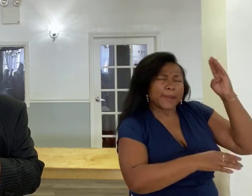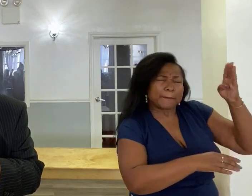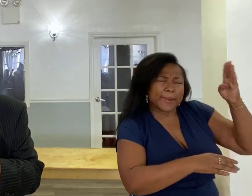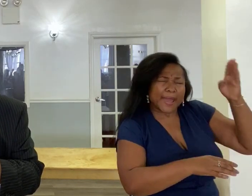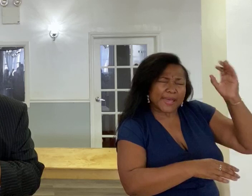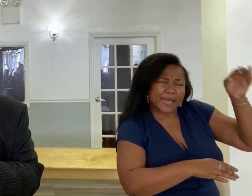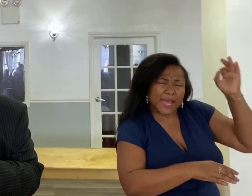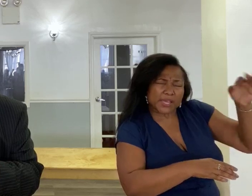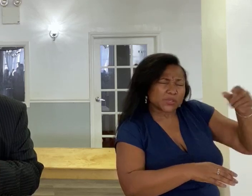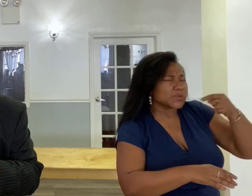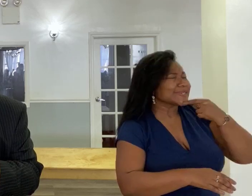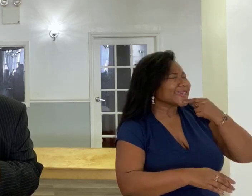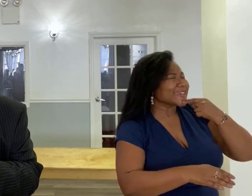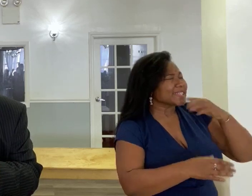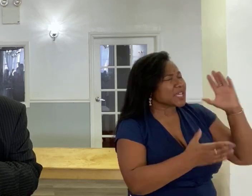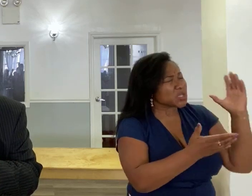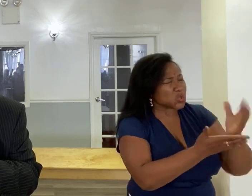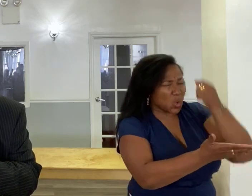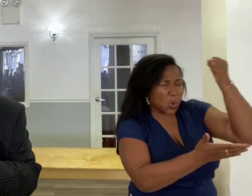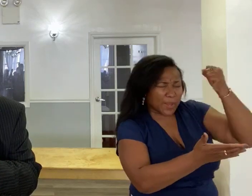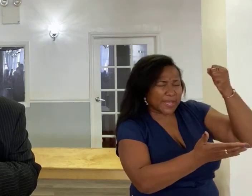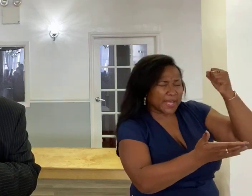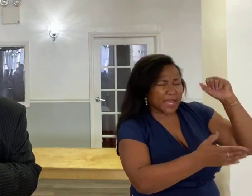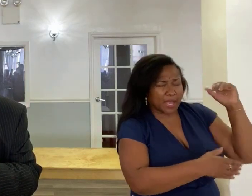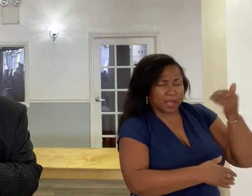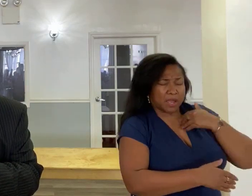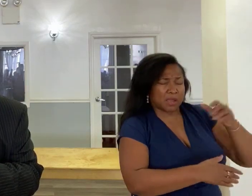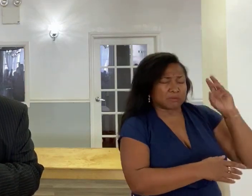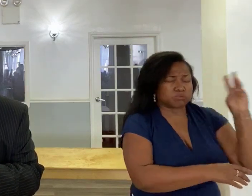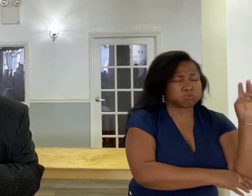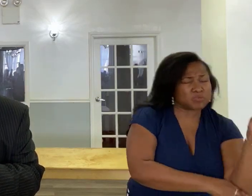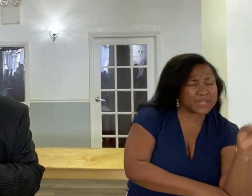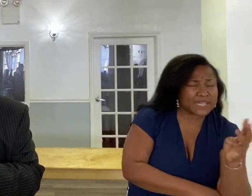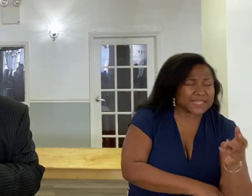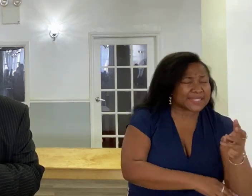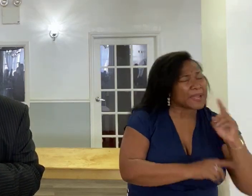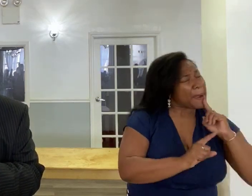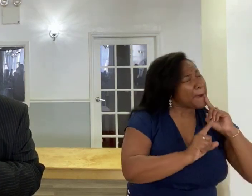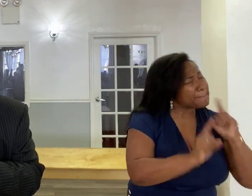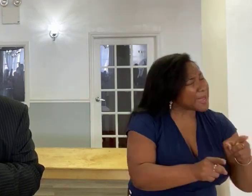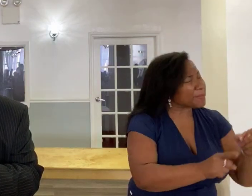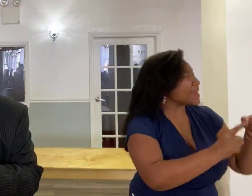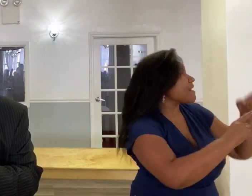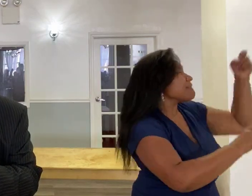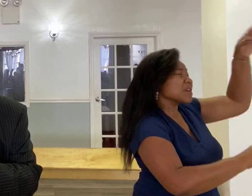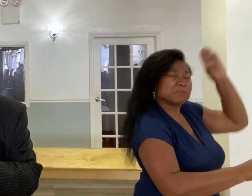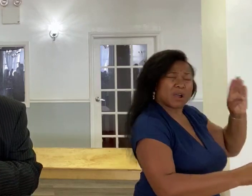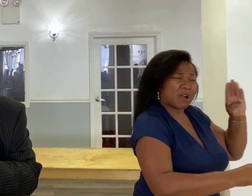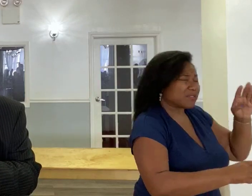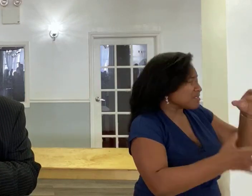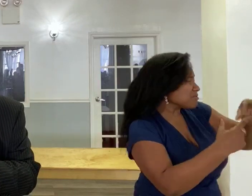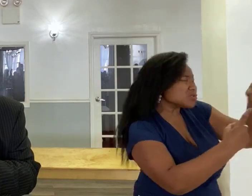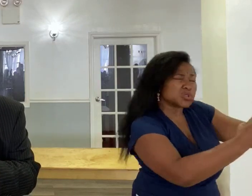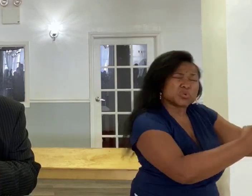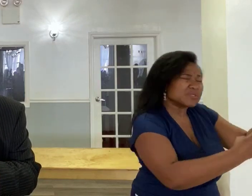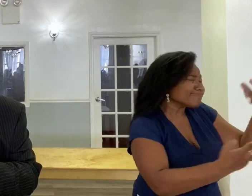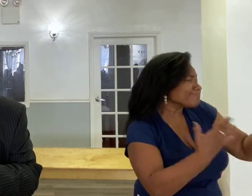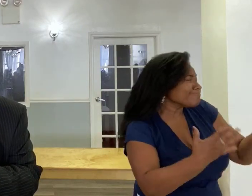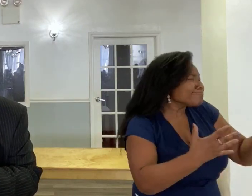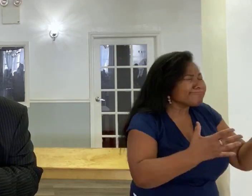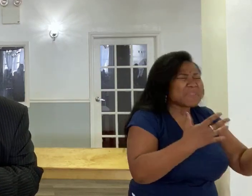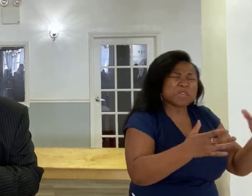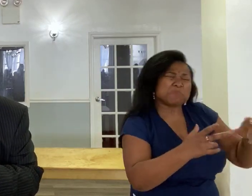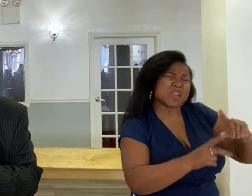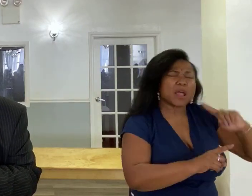winning is an obligation. Go ye out. It's a commandment. It's not an option. So next Saturday,